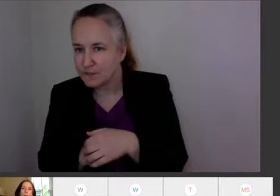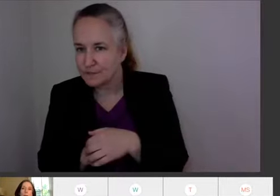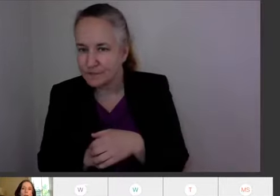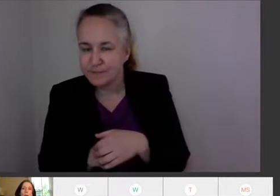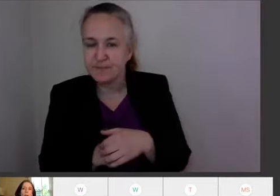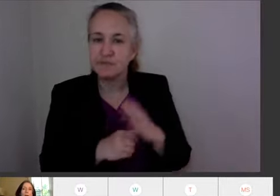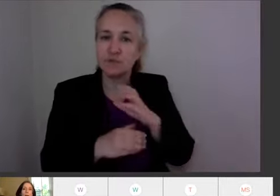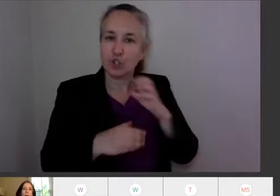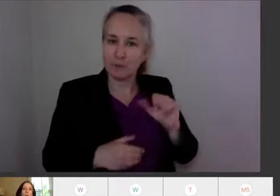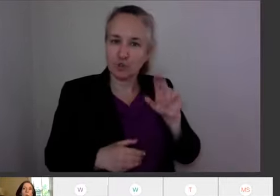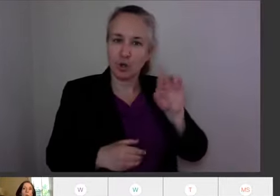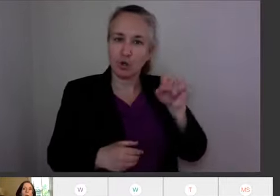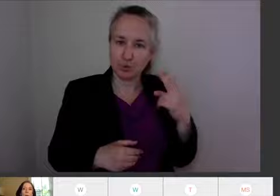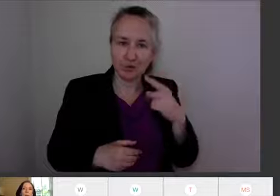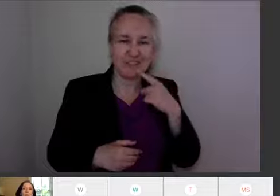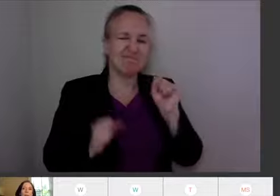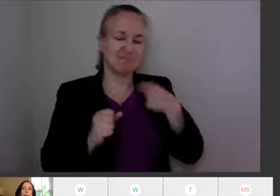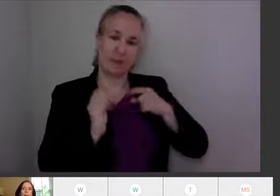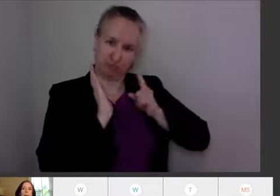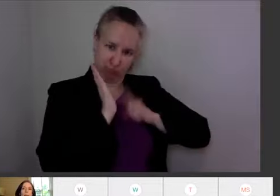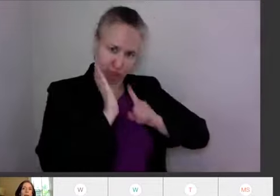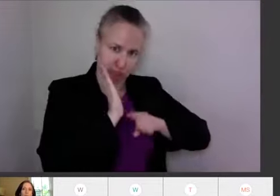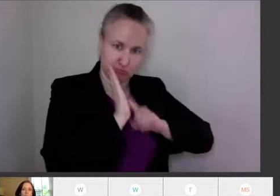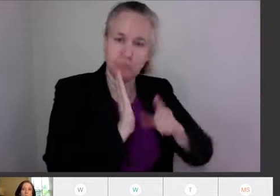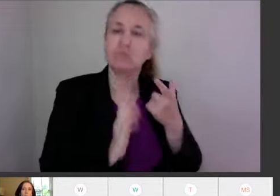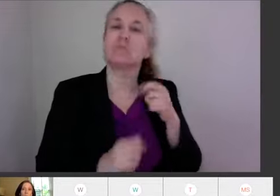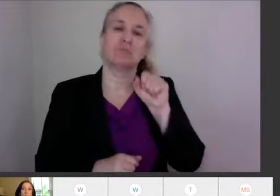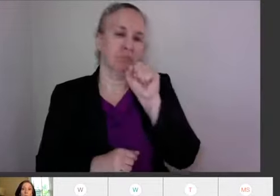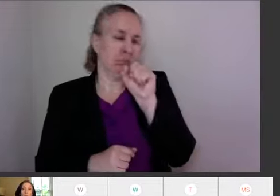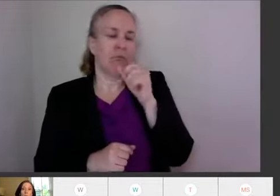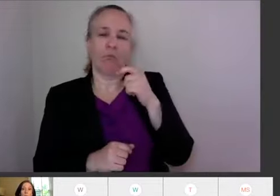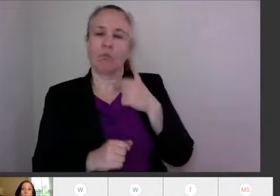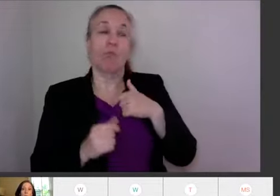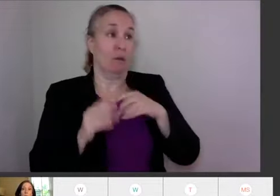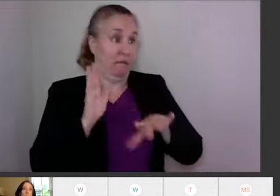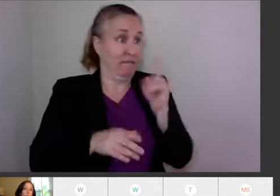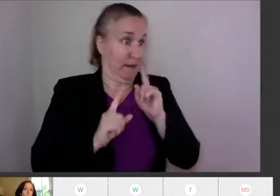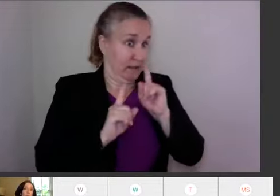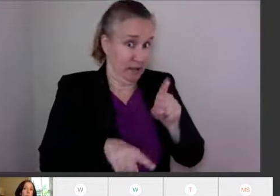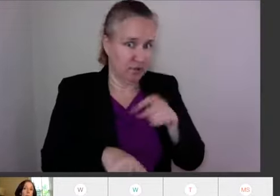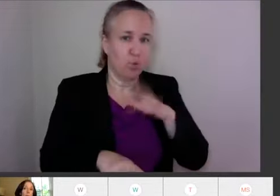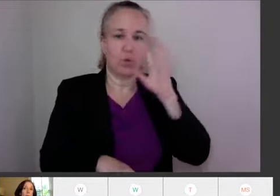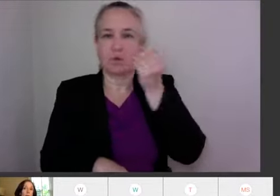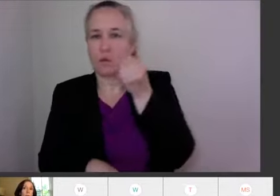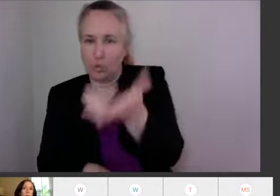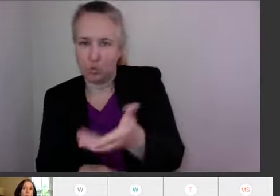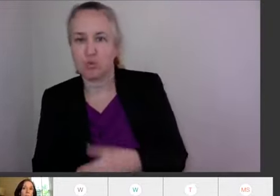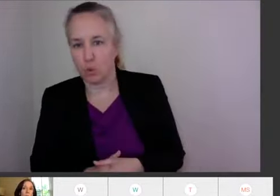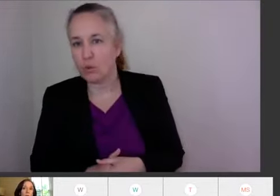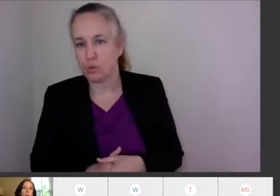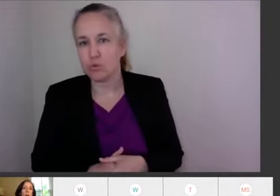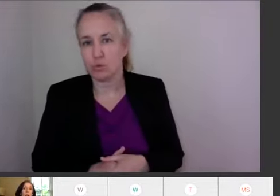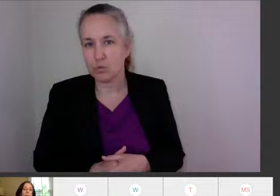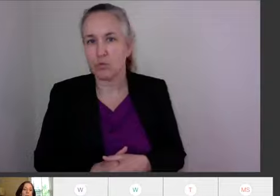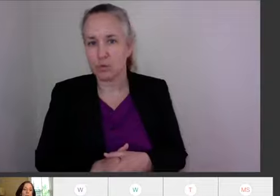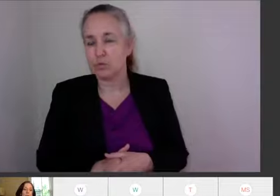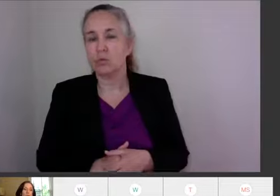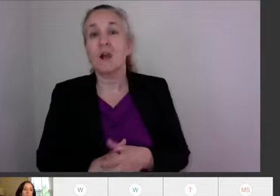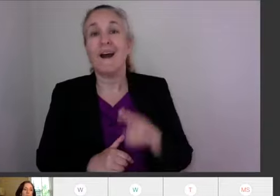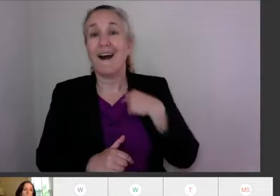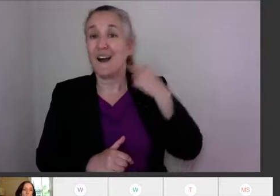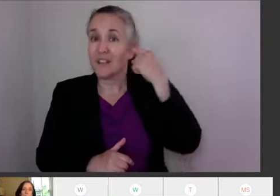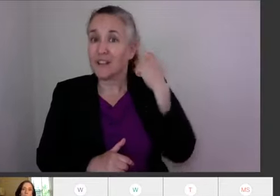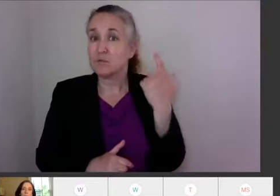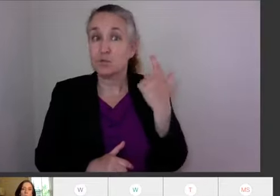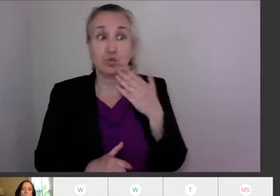look at that. And we will absolutely get that answer for you, whatever it is that they have found. I think the